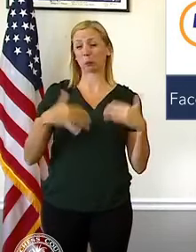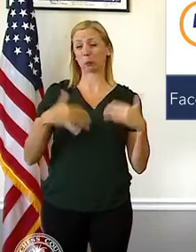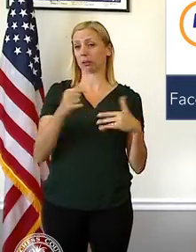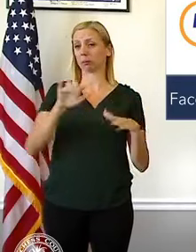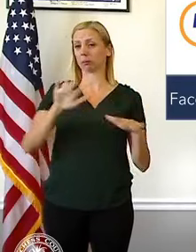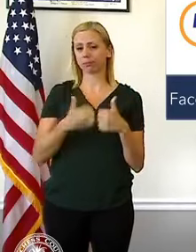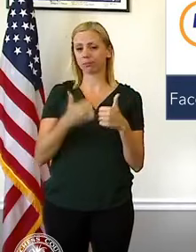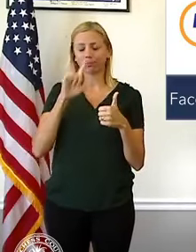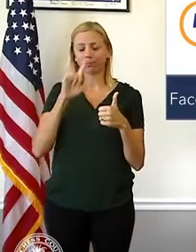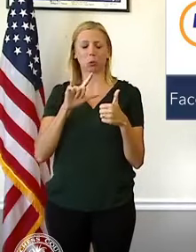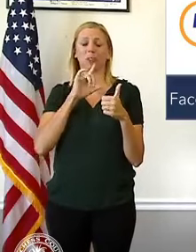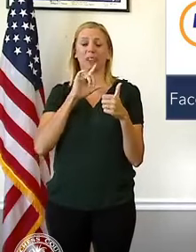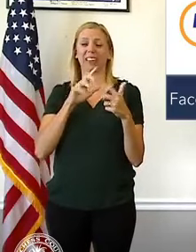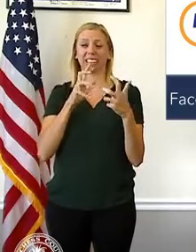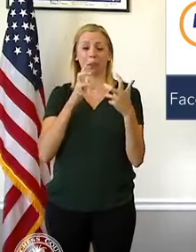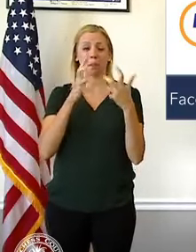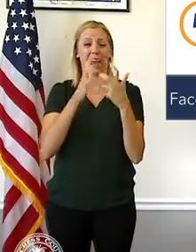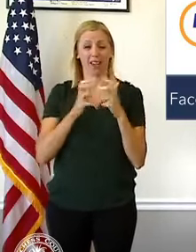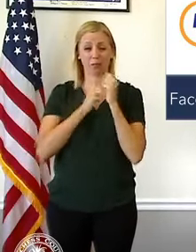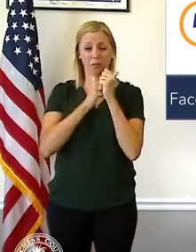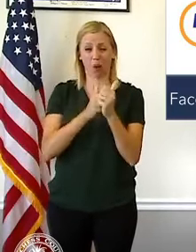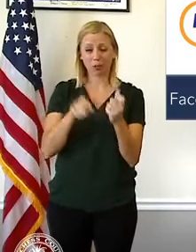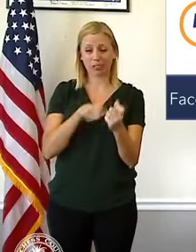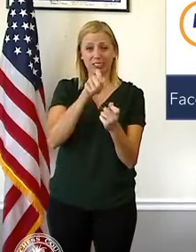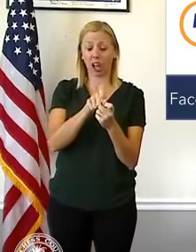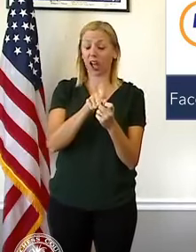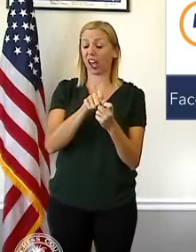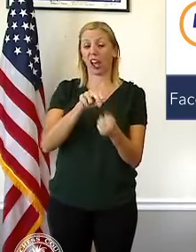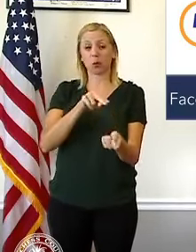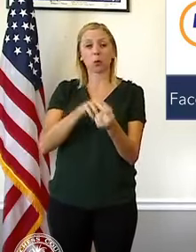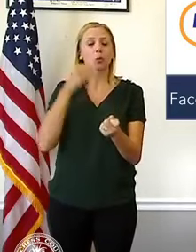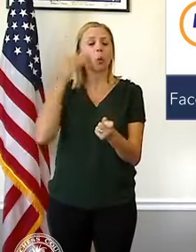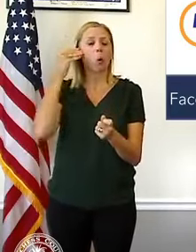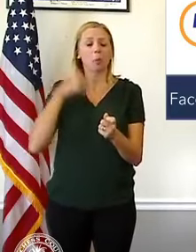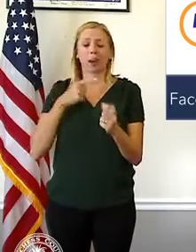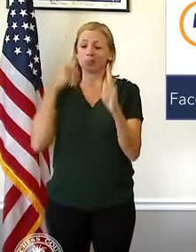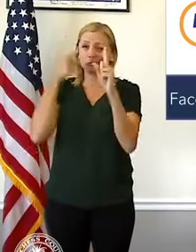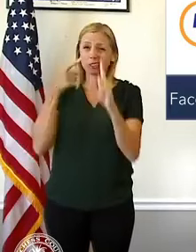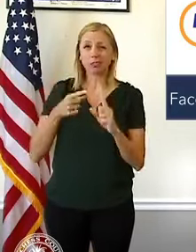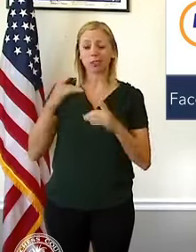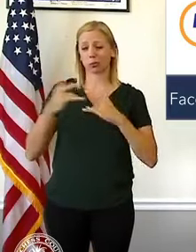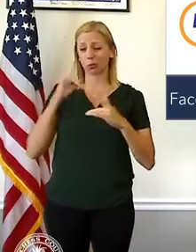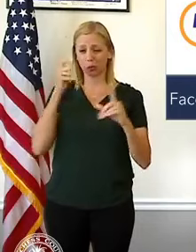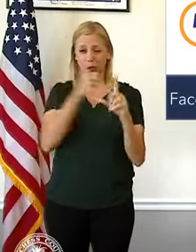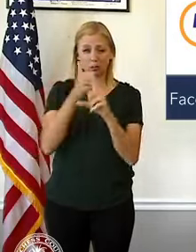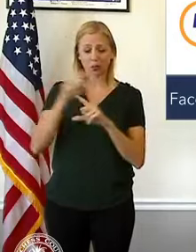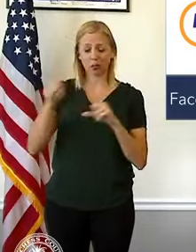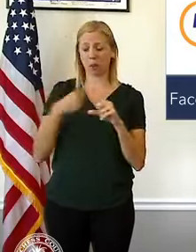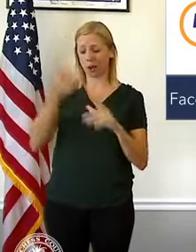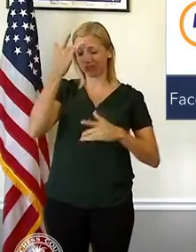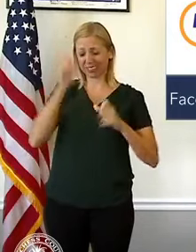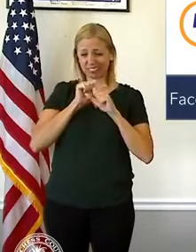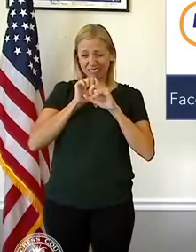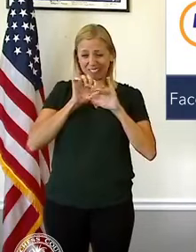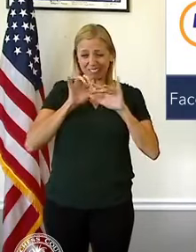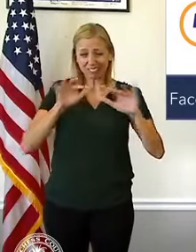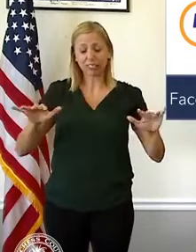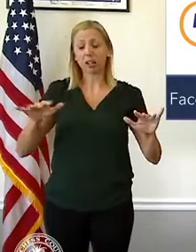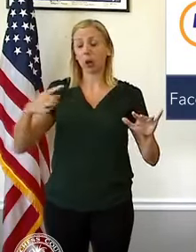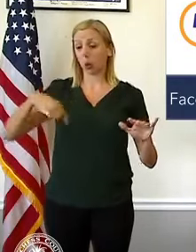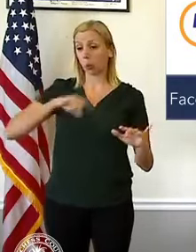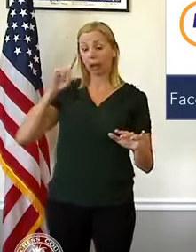course, nursing homes themselves have their own level of concern regarding disease spread. We believe that there are safe ways to